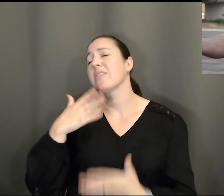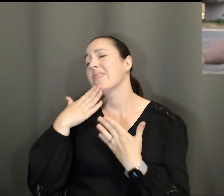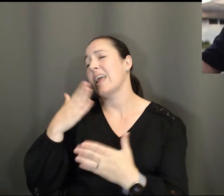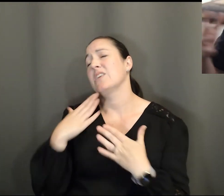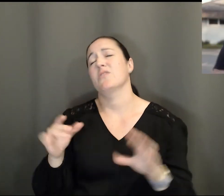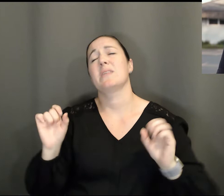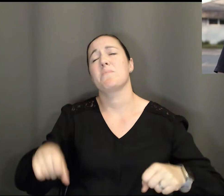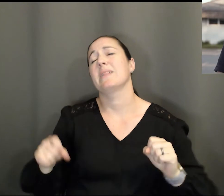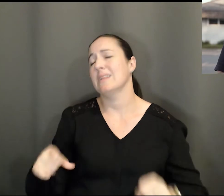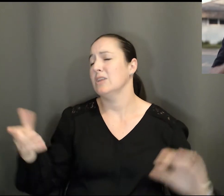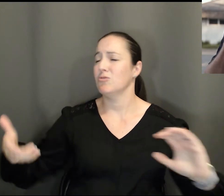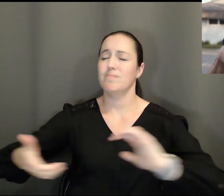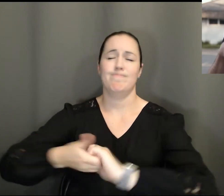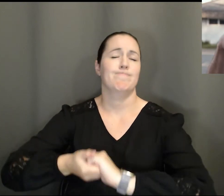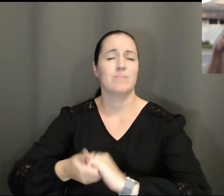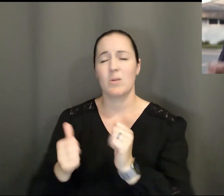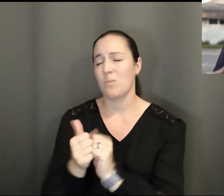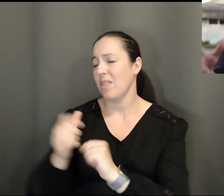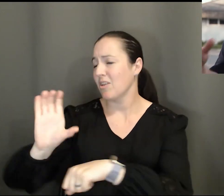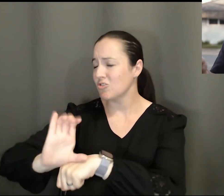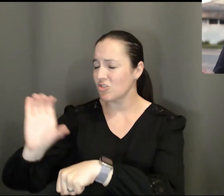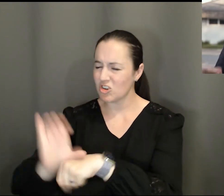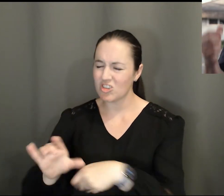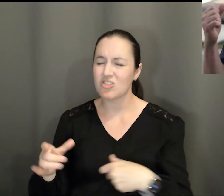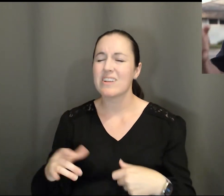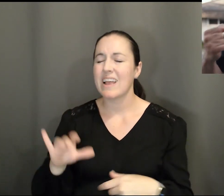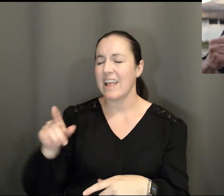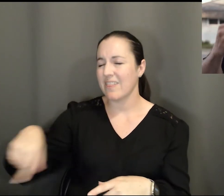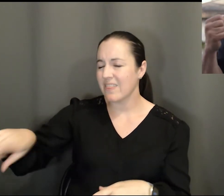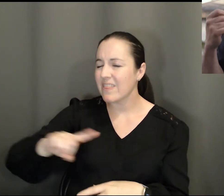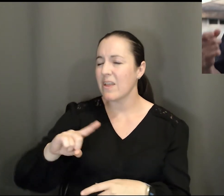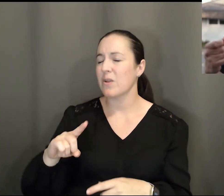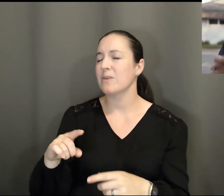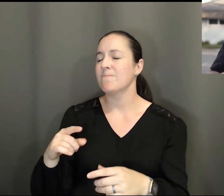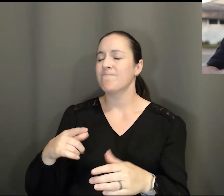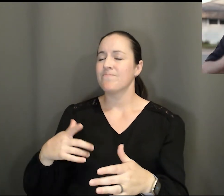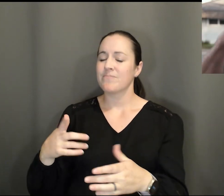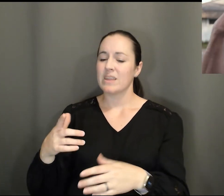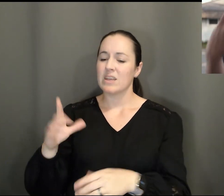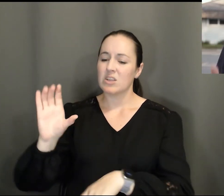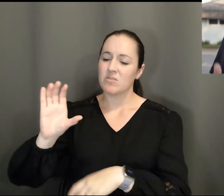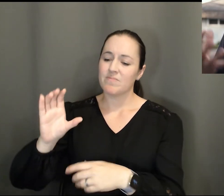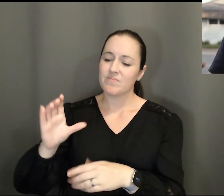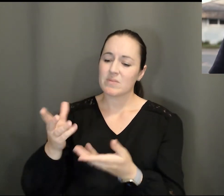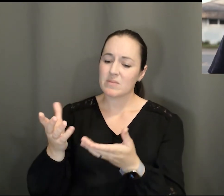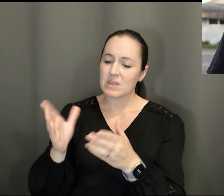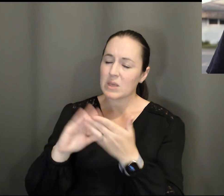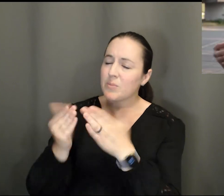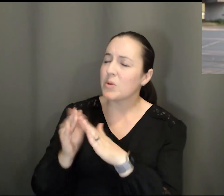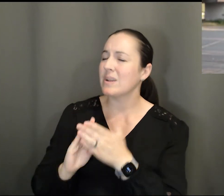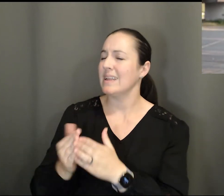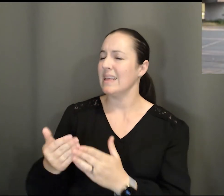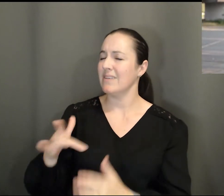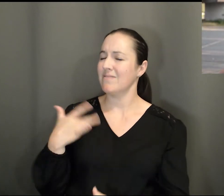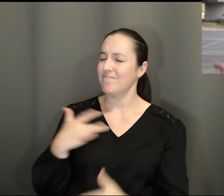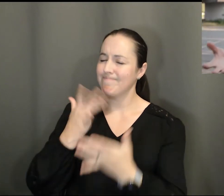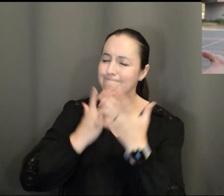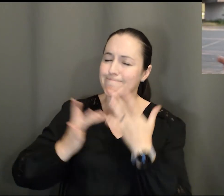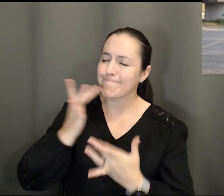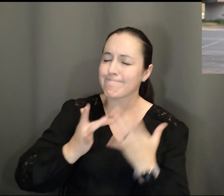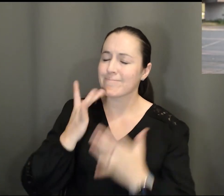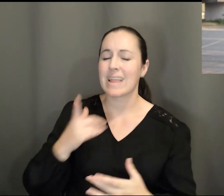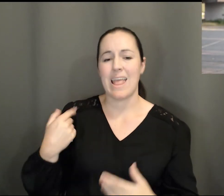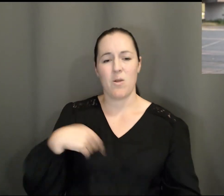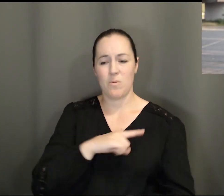you pray with me? Heavenly Father, God, we thank you for the ability to come up here and join arms with the church, God, in a challenging community, an